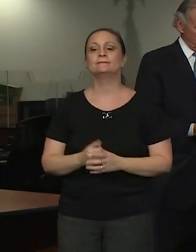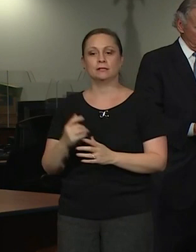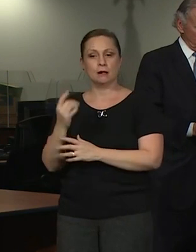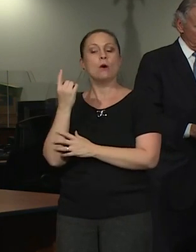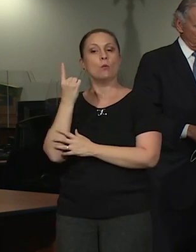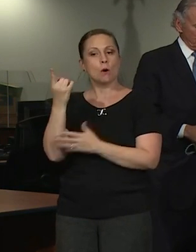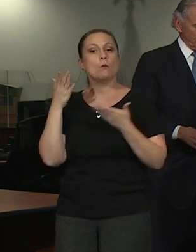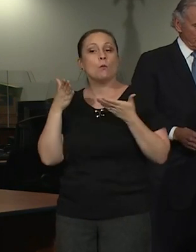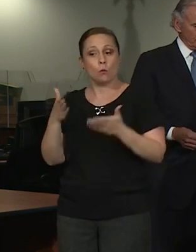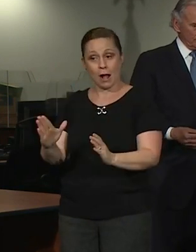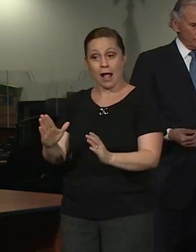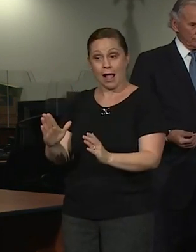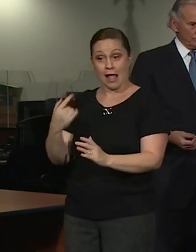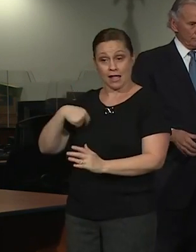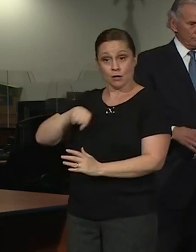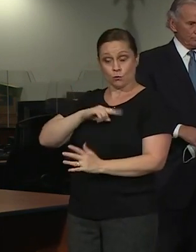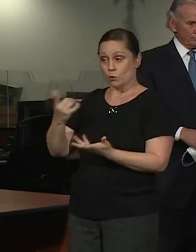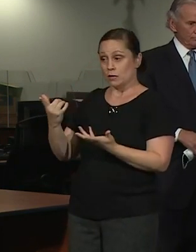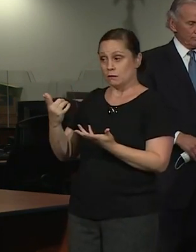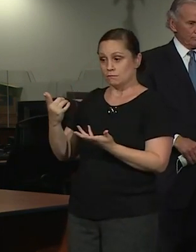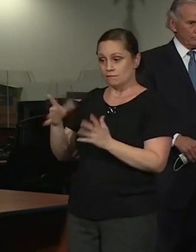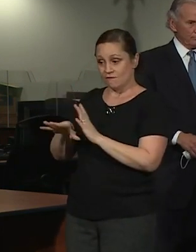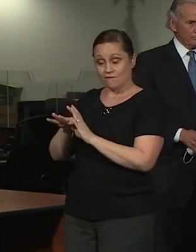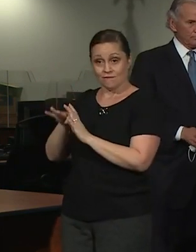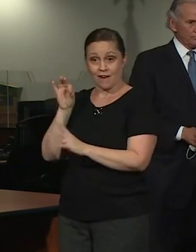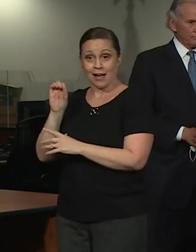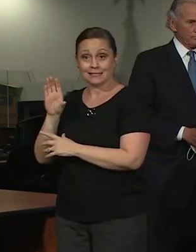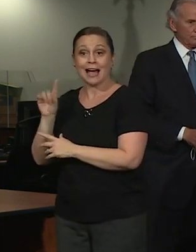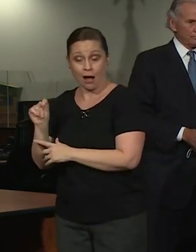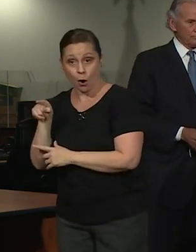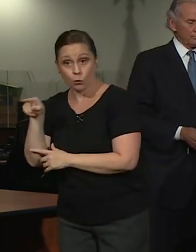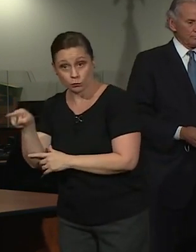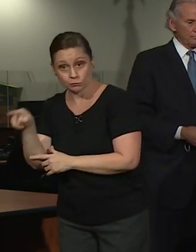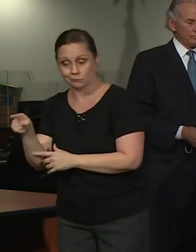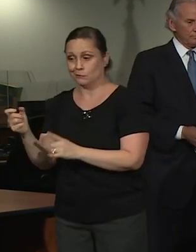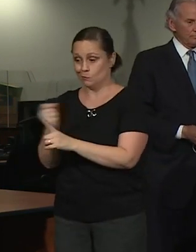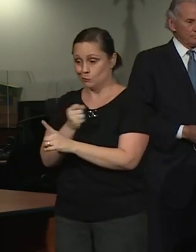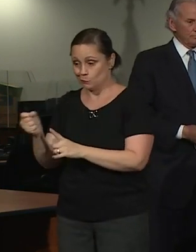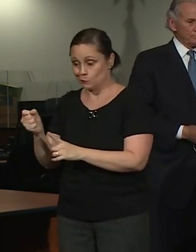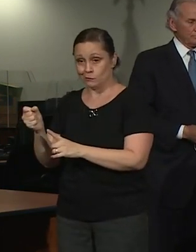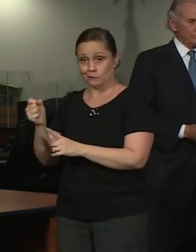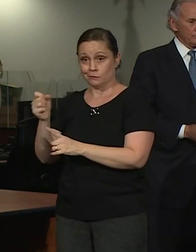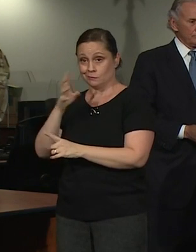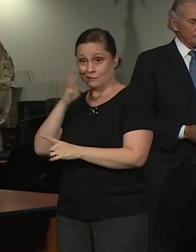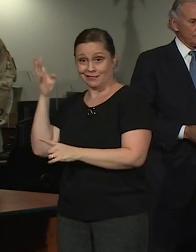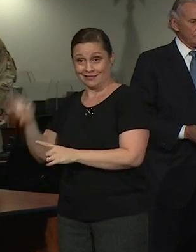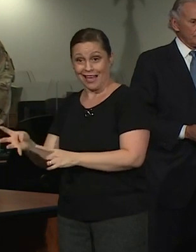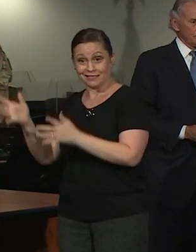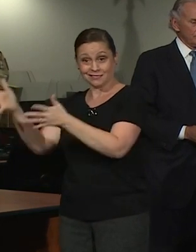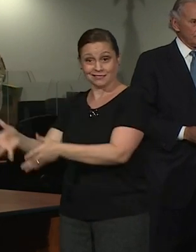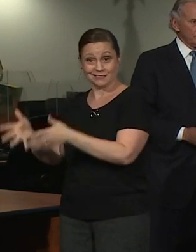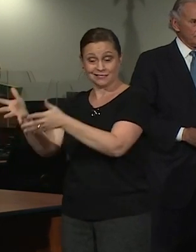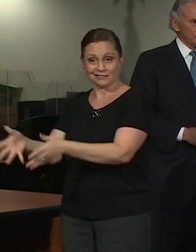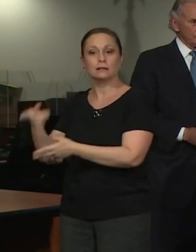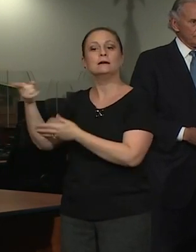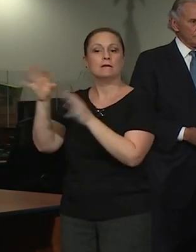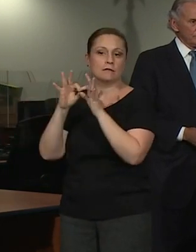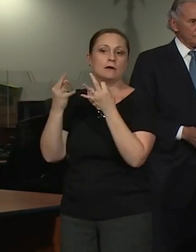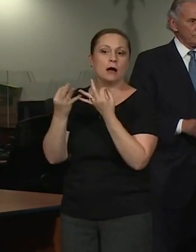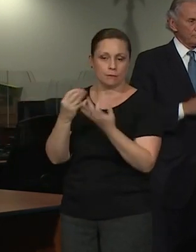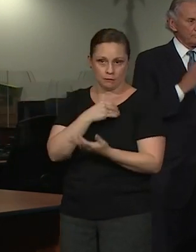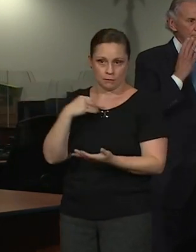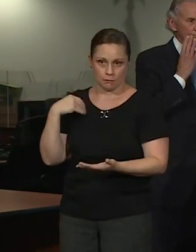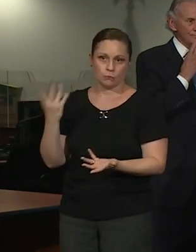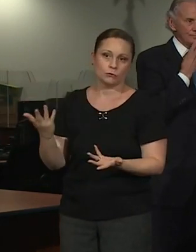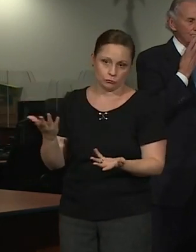like the governor mentioned, is through complaints from family members. That is probably the primary way we find out about those things. We are